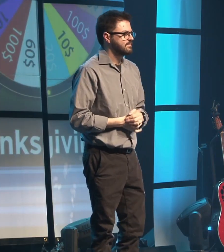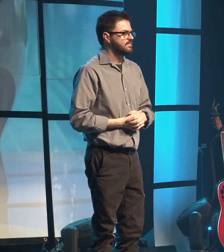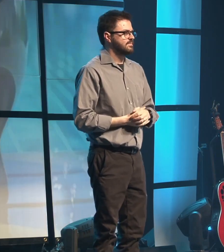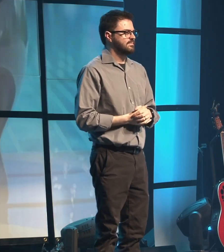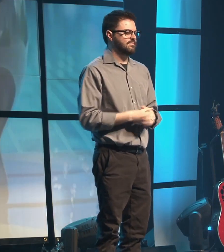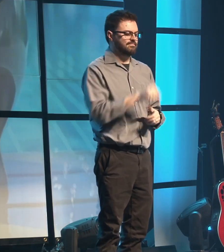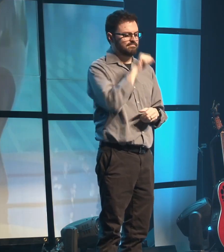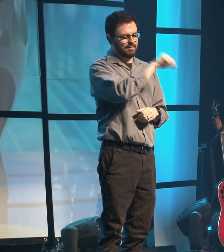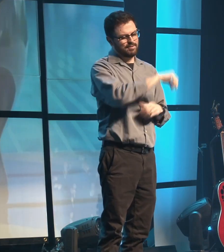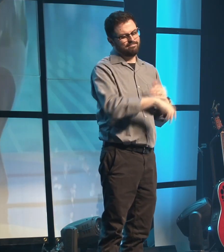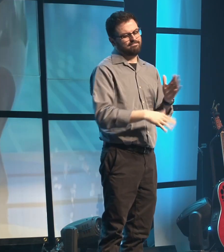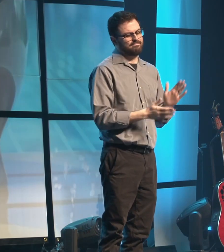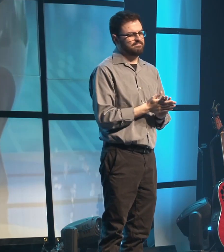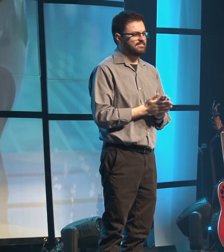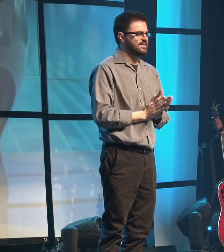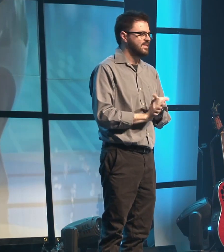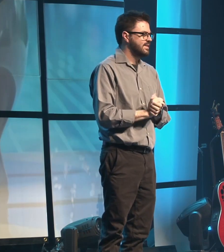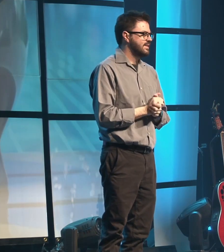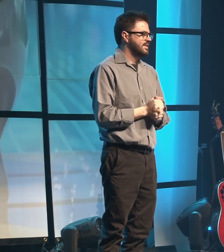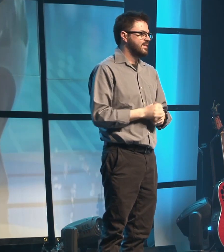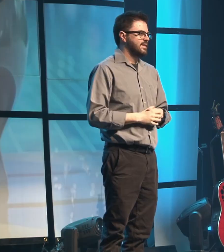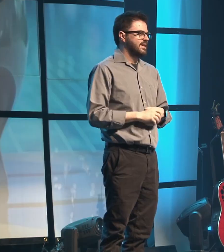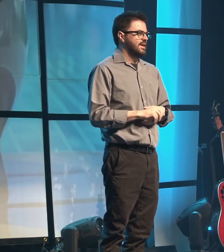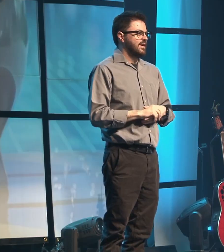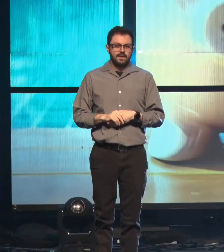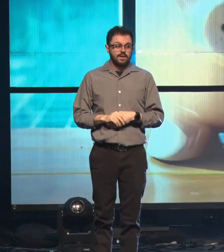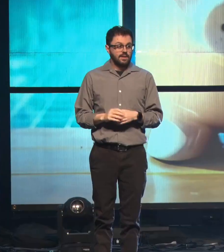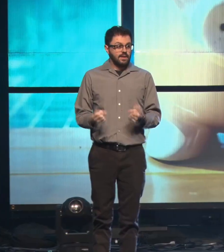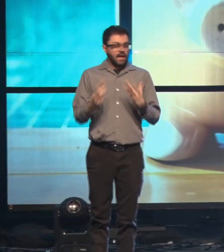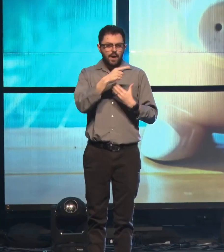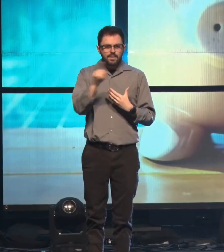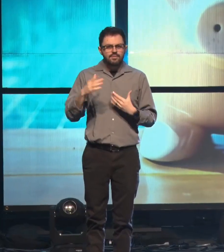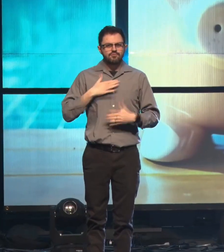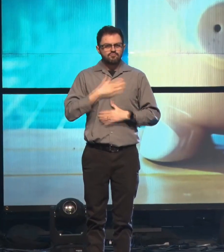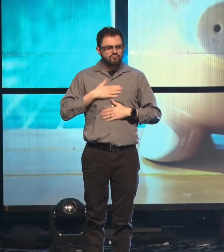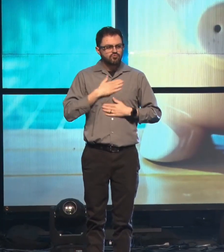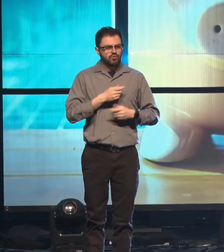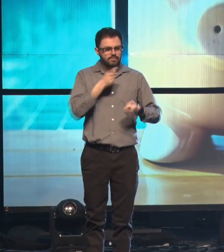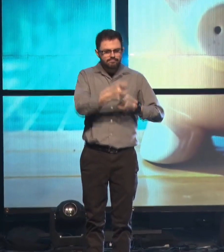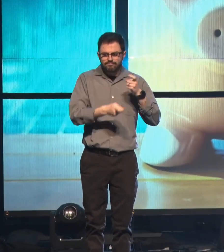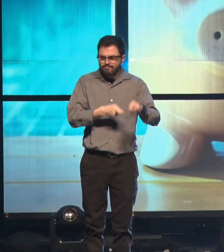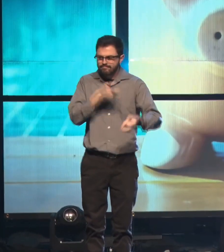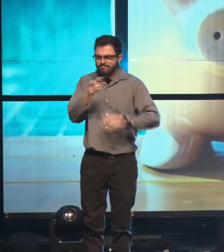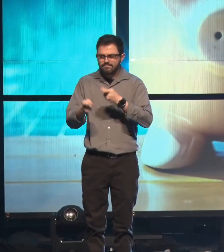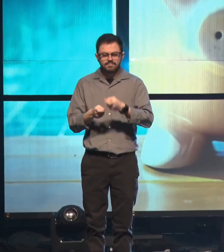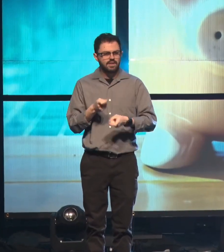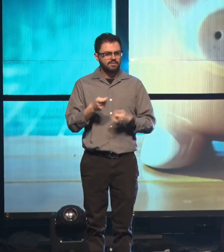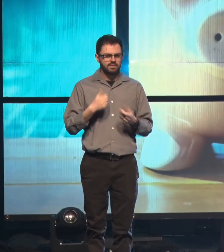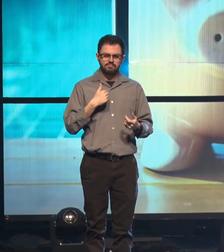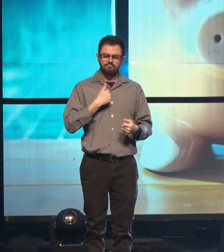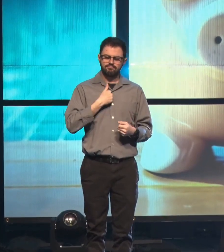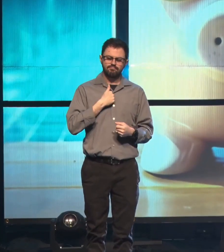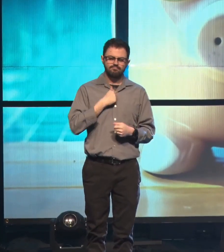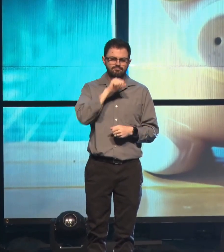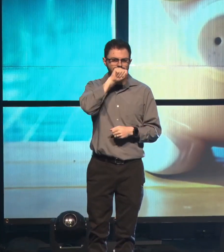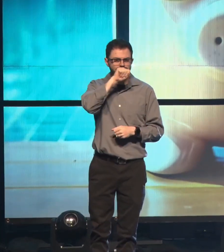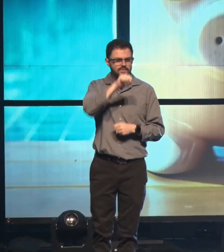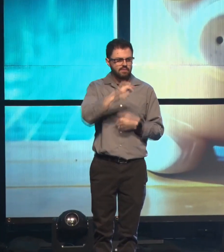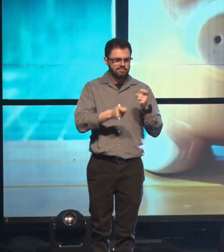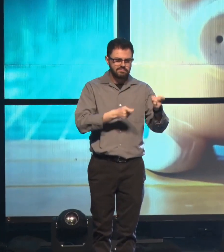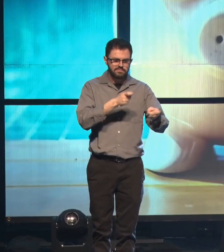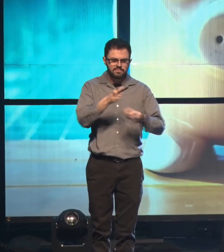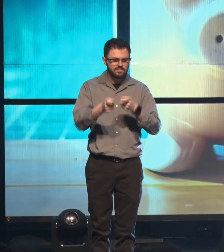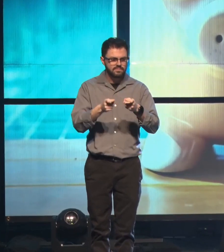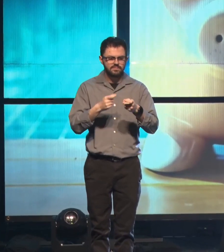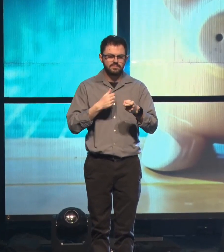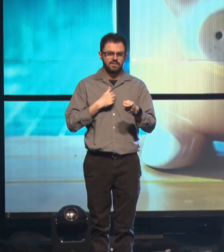I love it. Well, how many of y'all like to give? I love to give. I don't like it